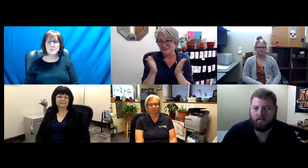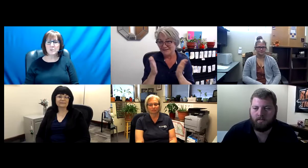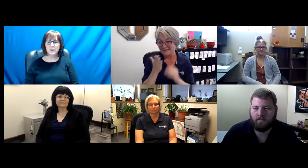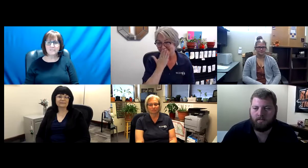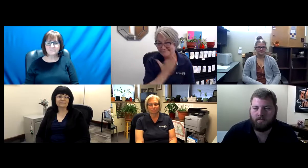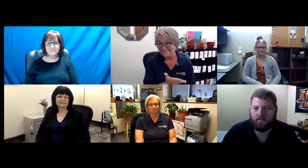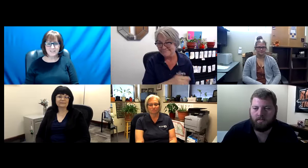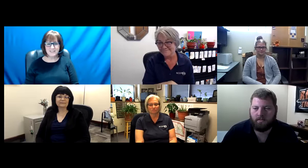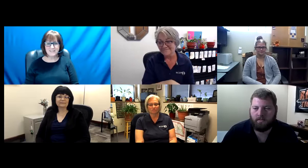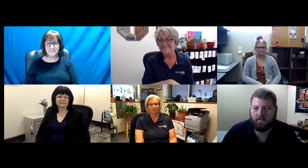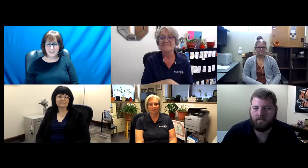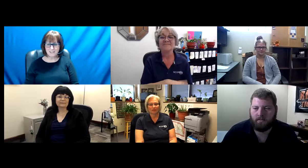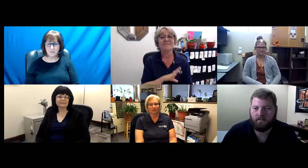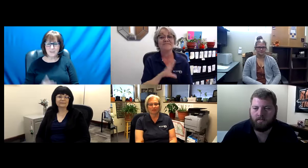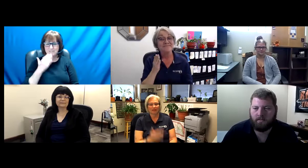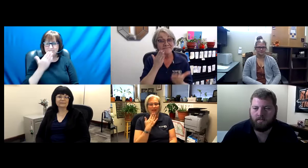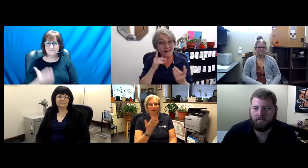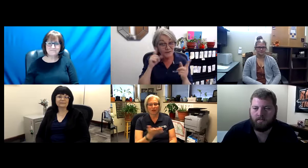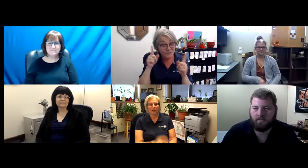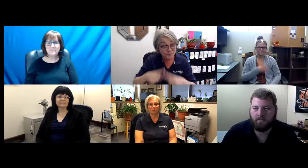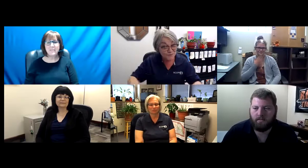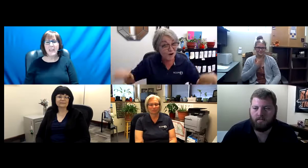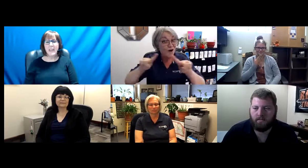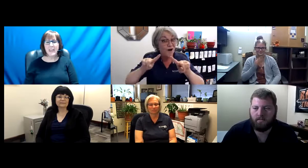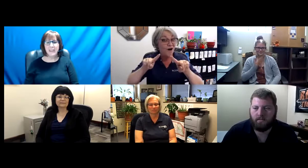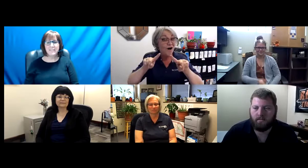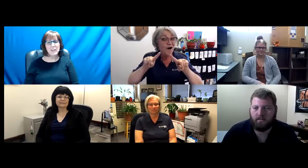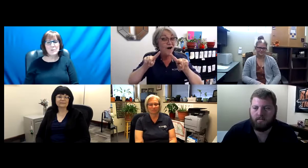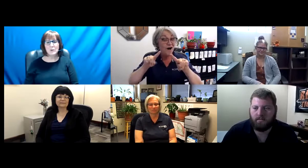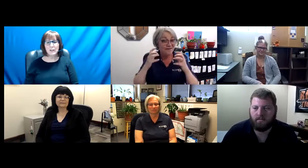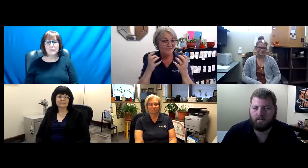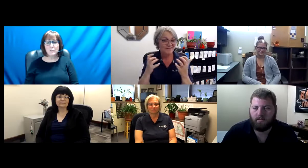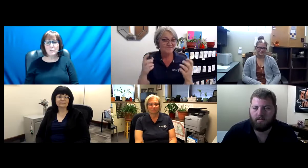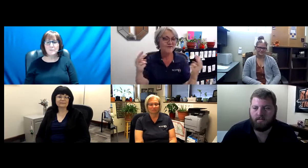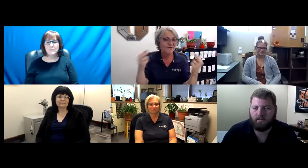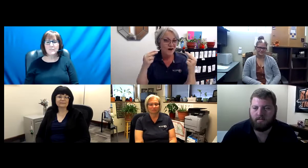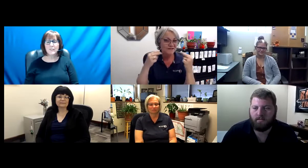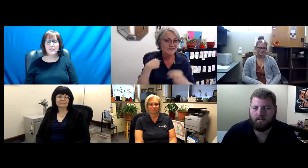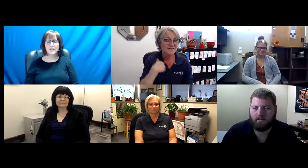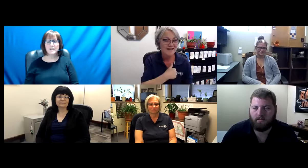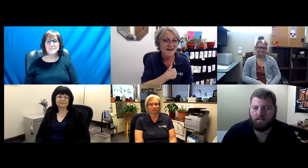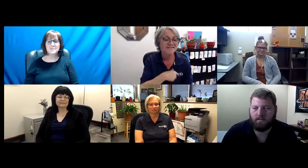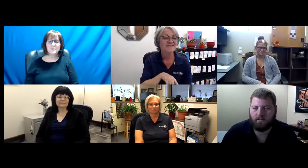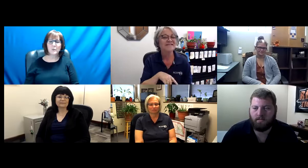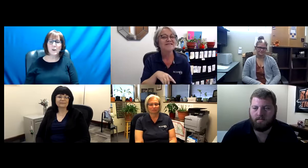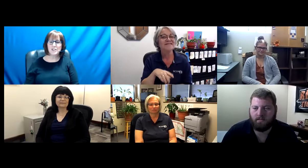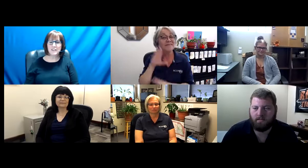interpreting services. Thank you very much. And thank you to all of you, the audience, for watching us